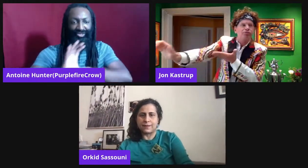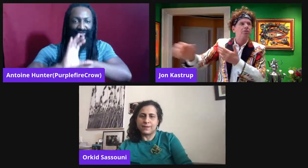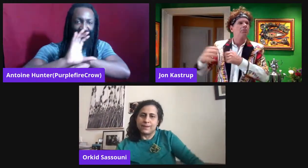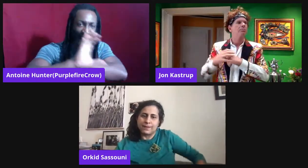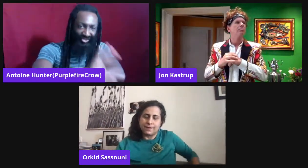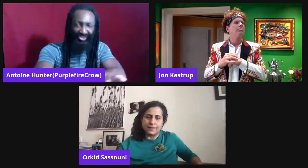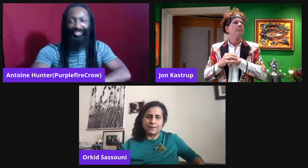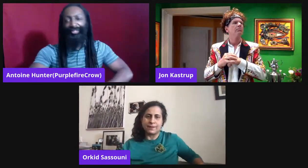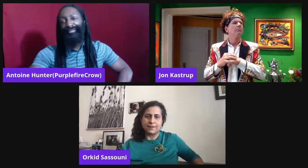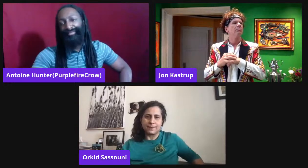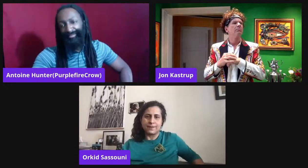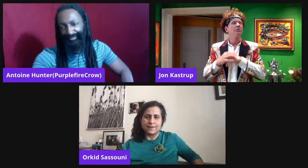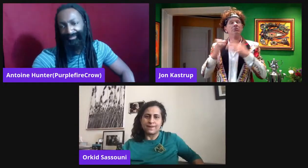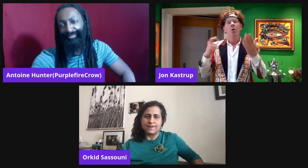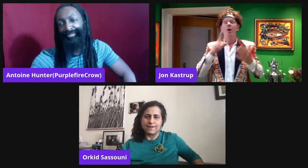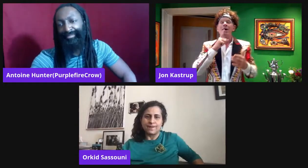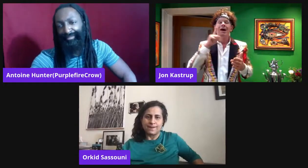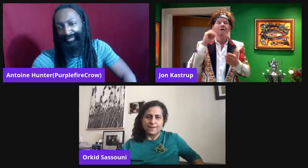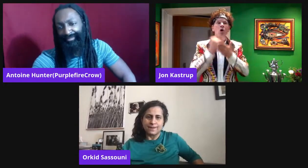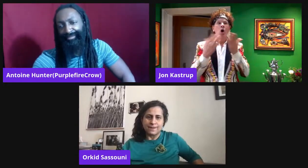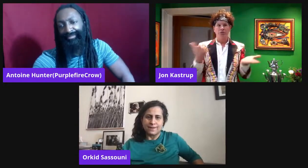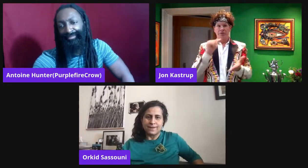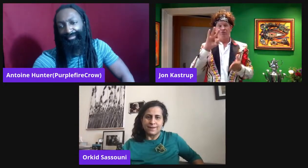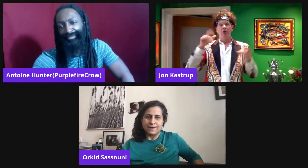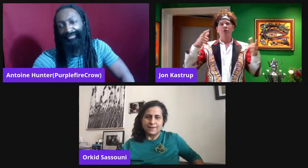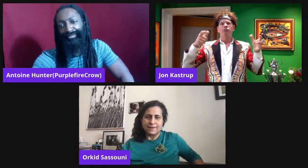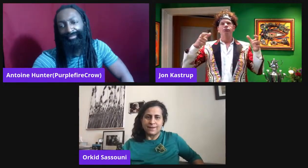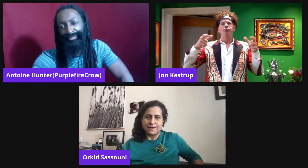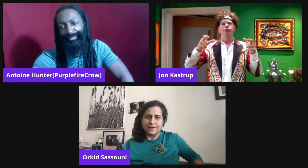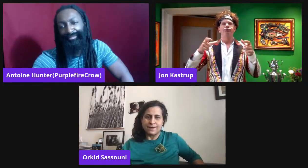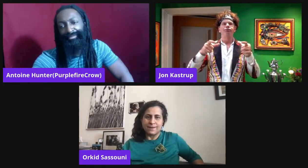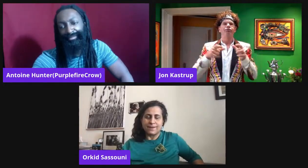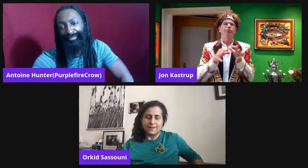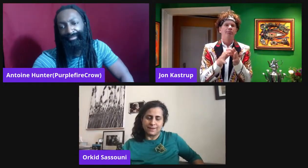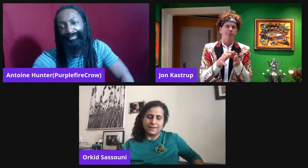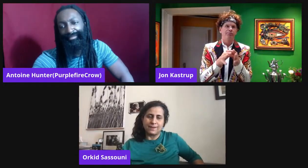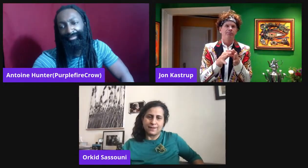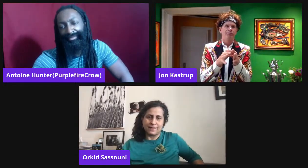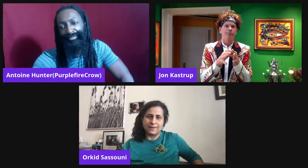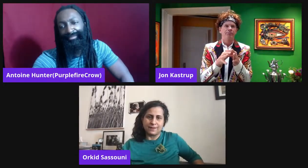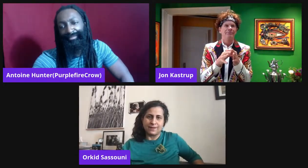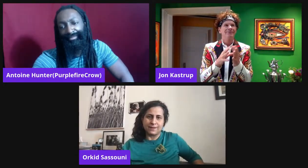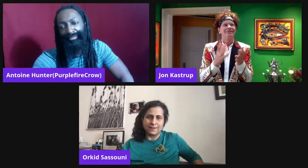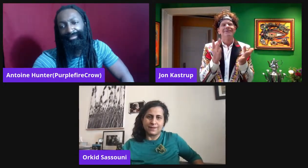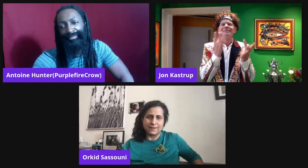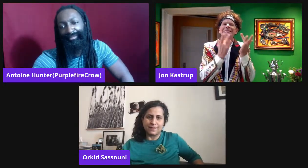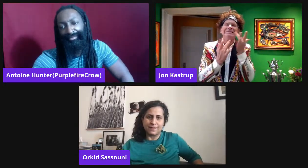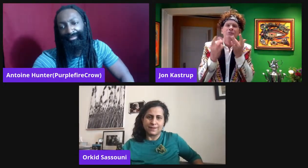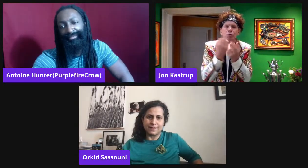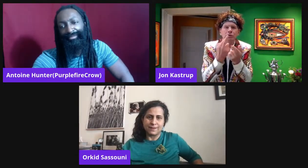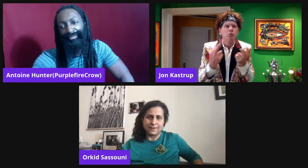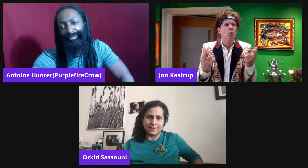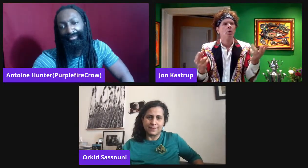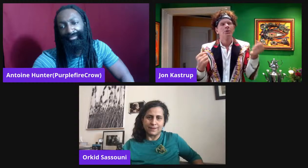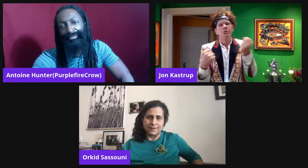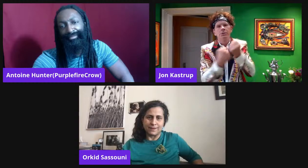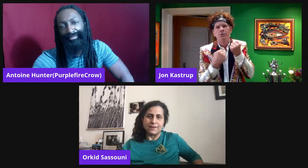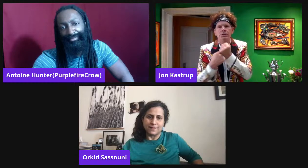And so all deaf artists, you know, were gentrified. Yeah, it was definitely pushed out. You